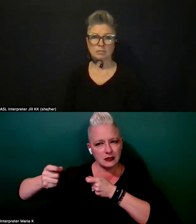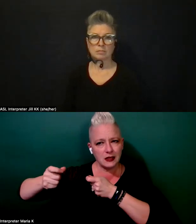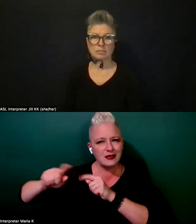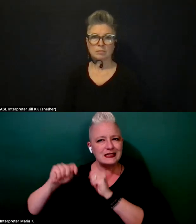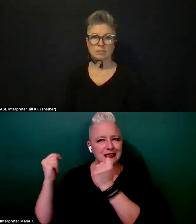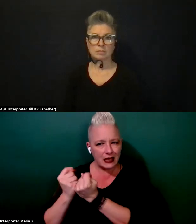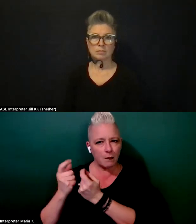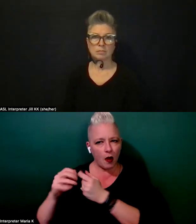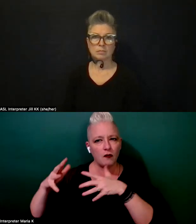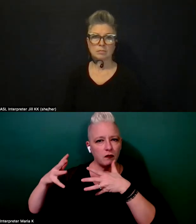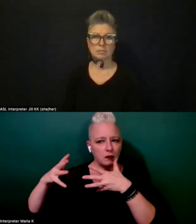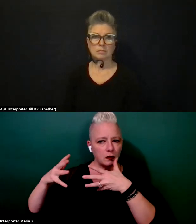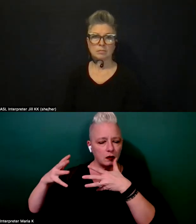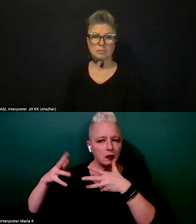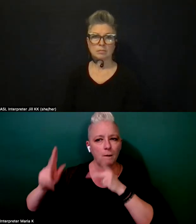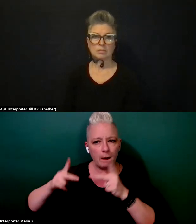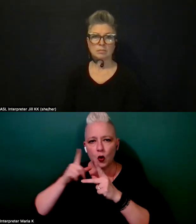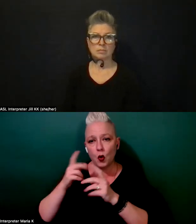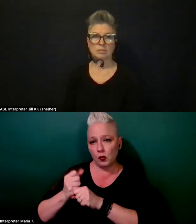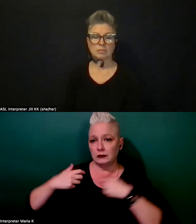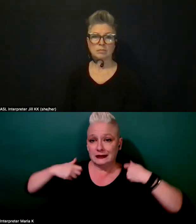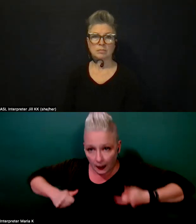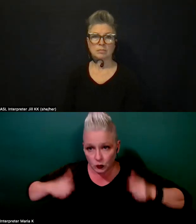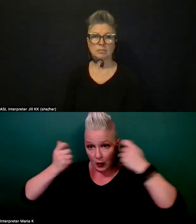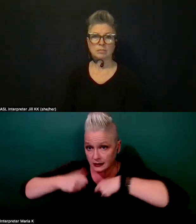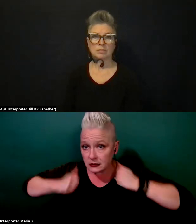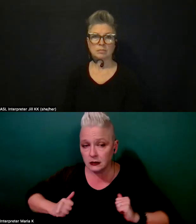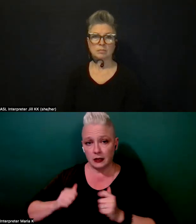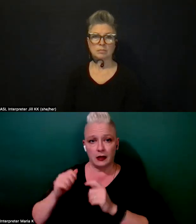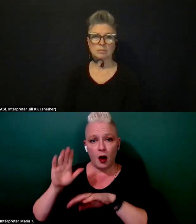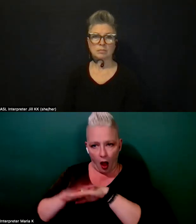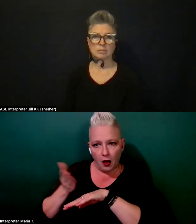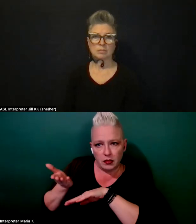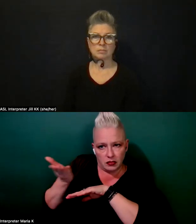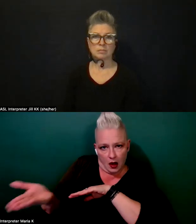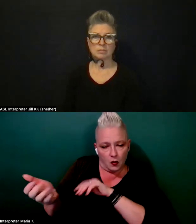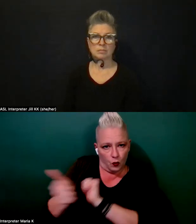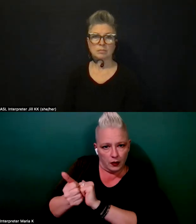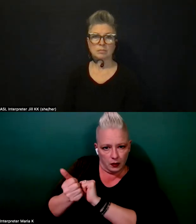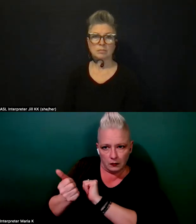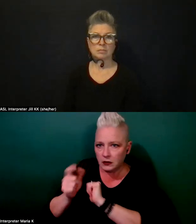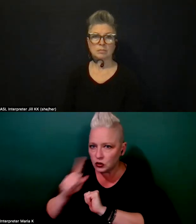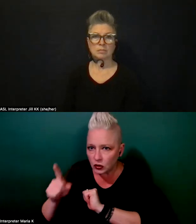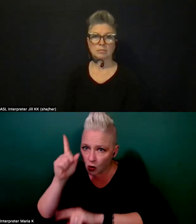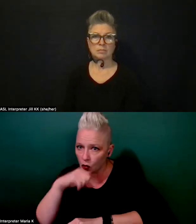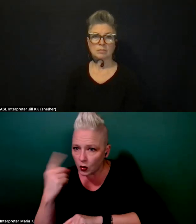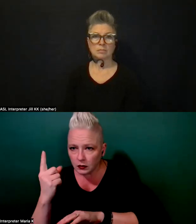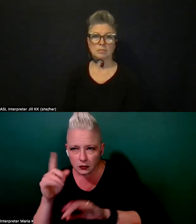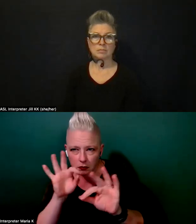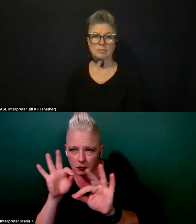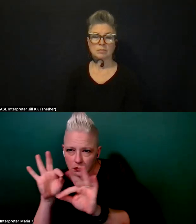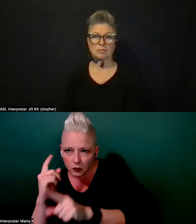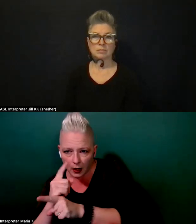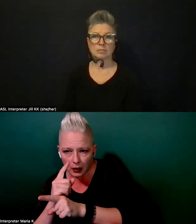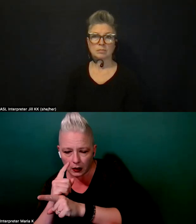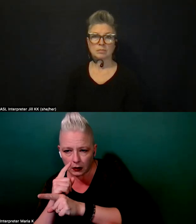of costumers that get the actors dressed and are on set with them to make sure it looks the way it's supposed